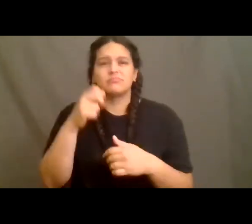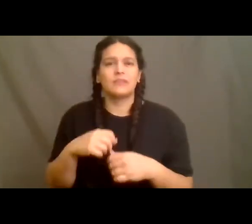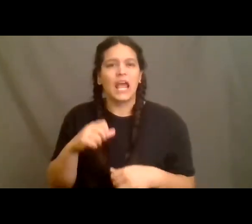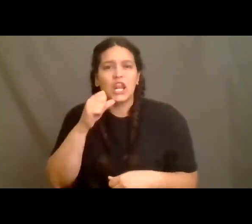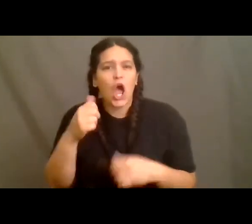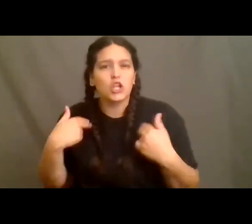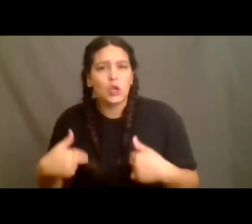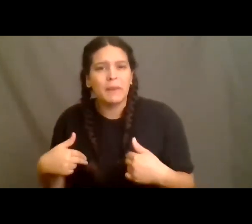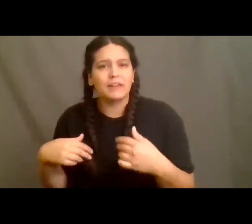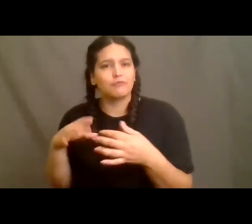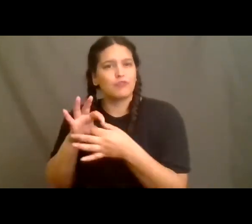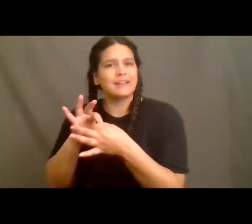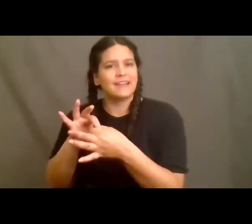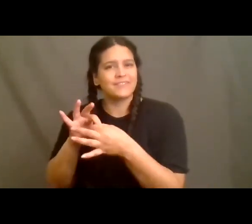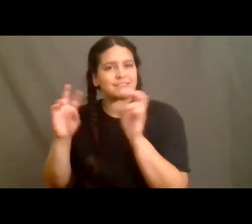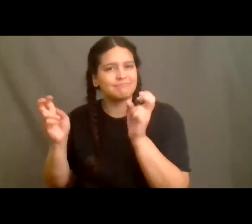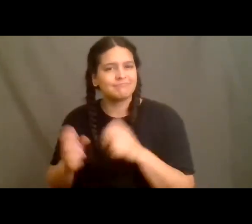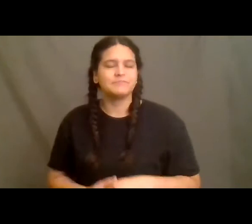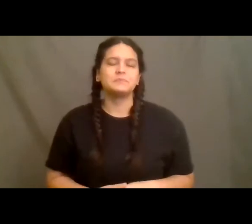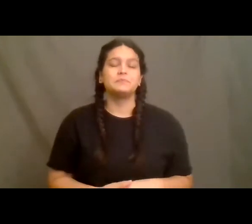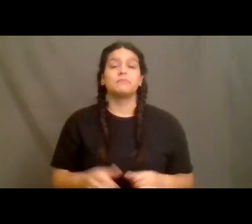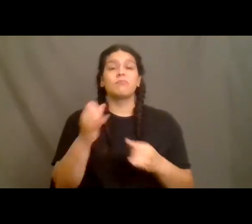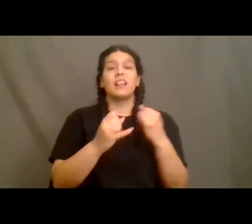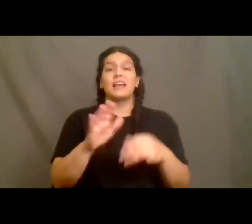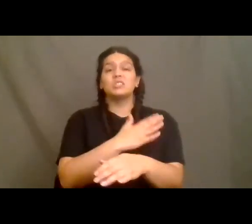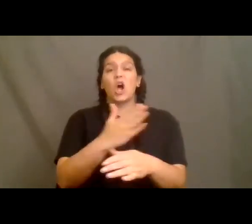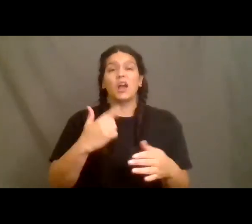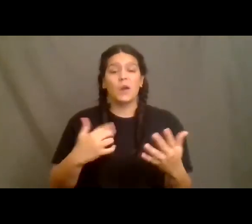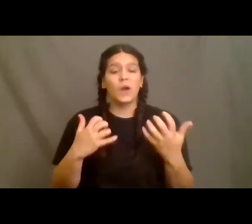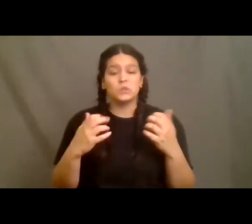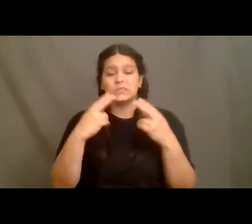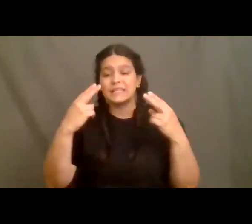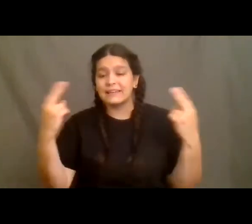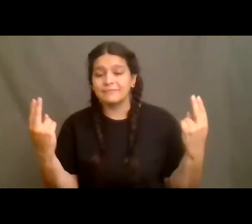So this last song that that I would like to sing